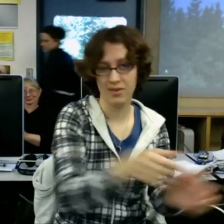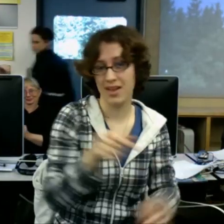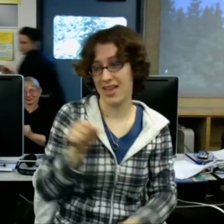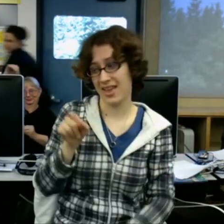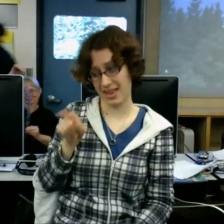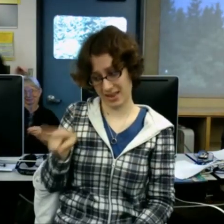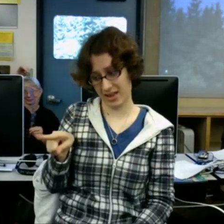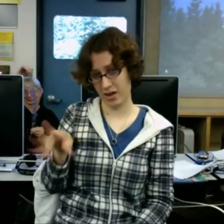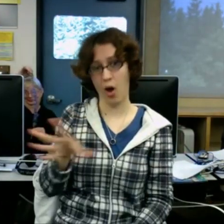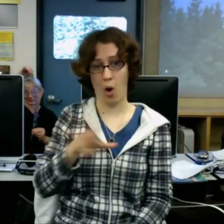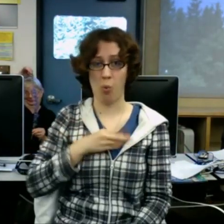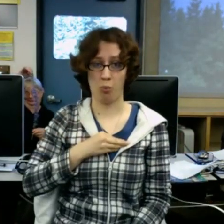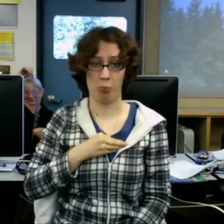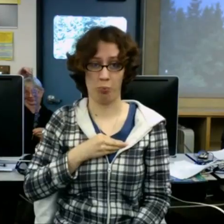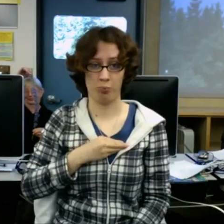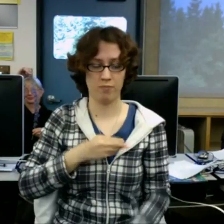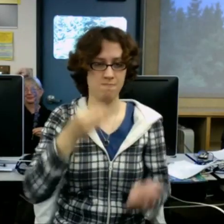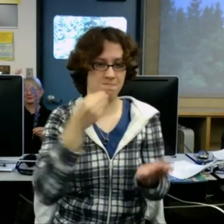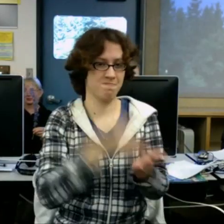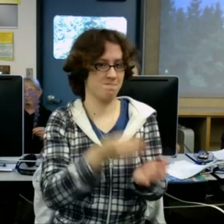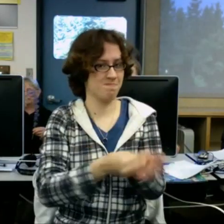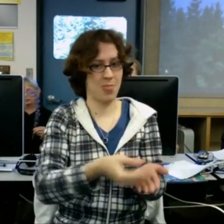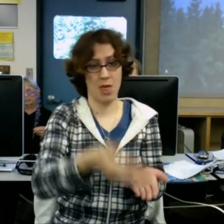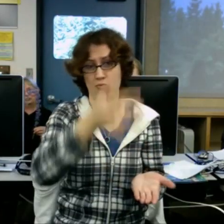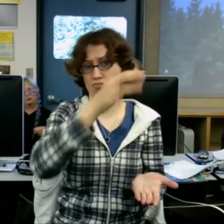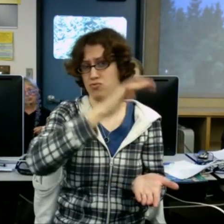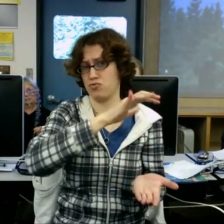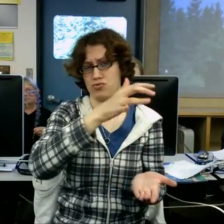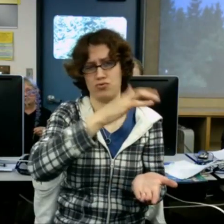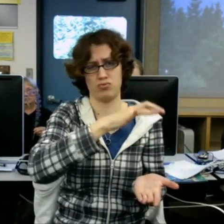The boats, he owned them. He had a lot of money.